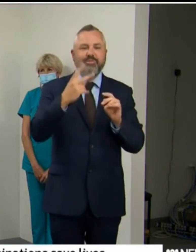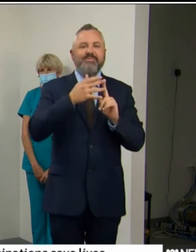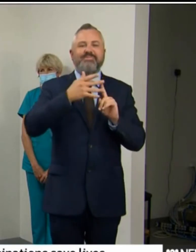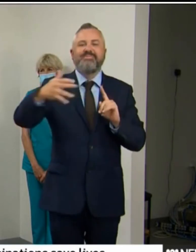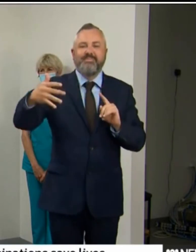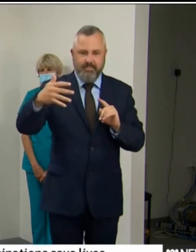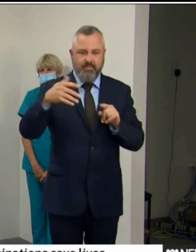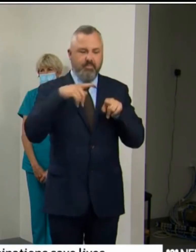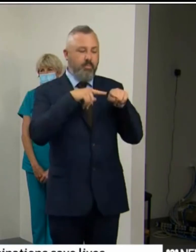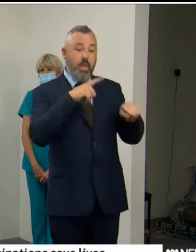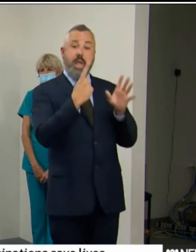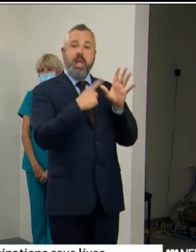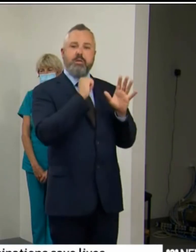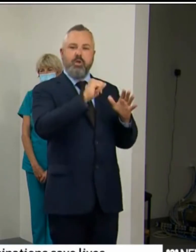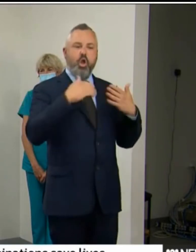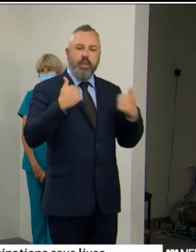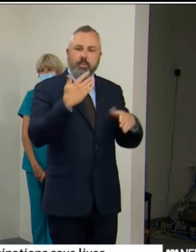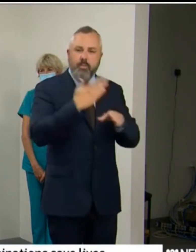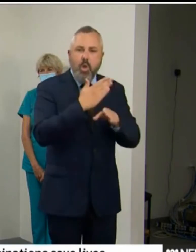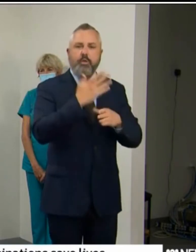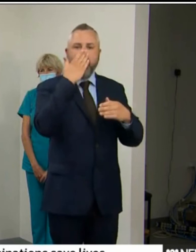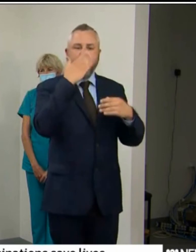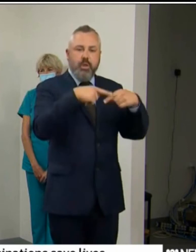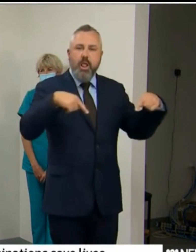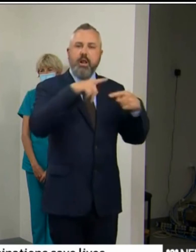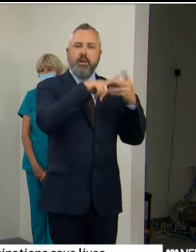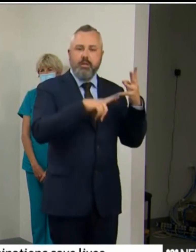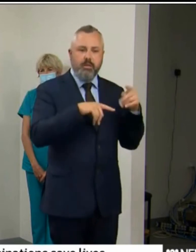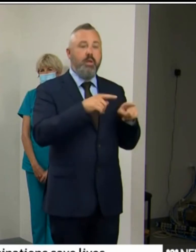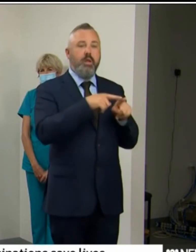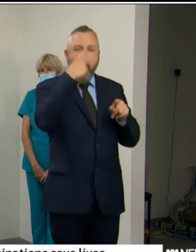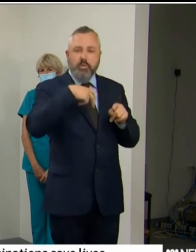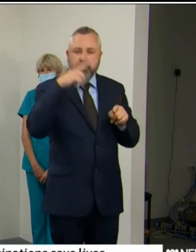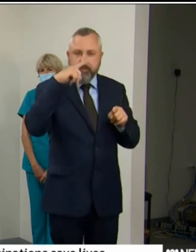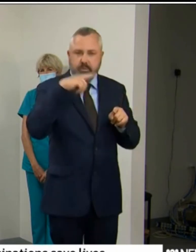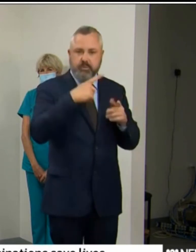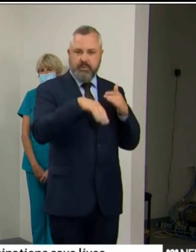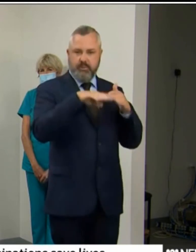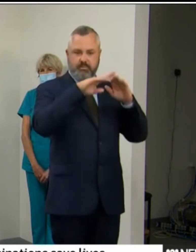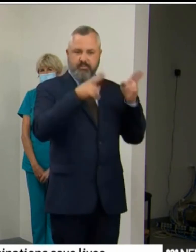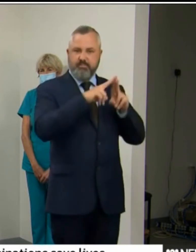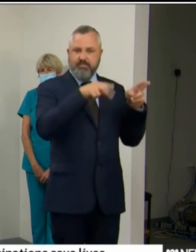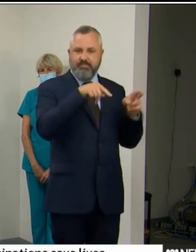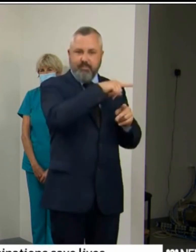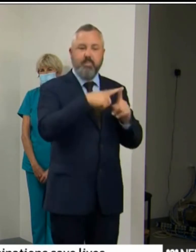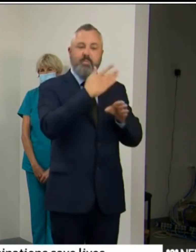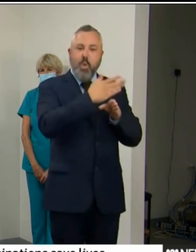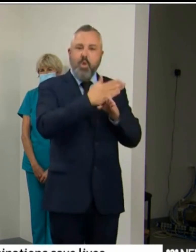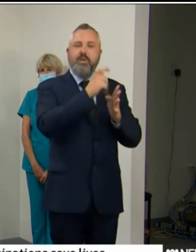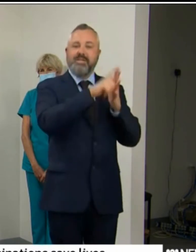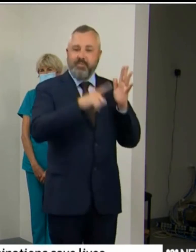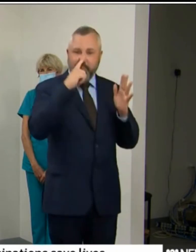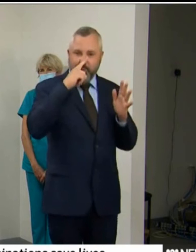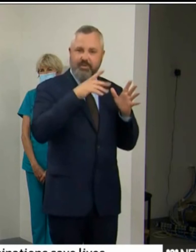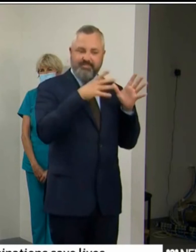workers. It's about our elderly residents and their carers, and our disability residents and their carers, and of